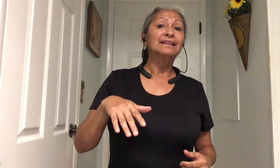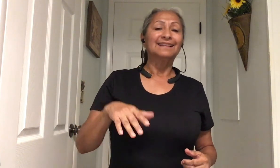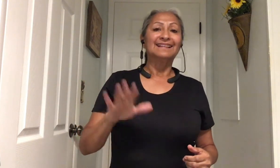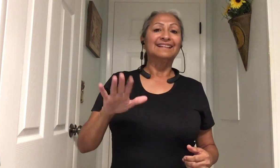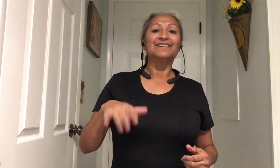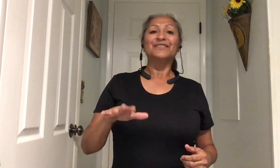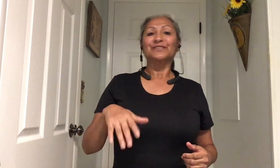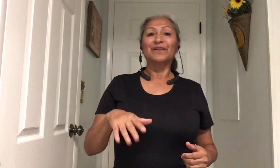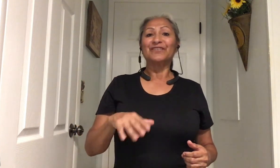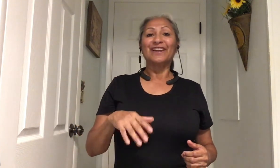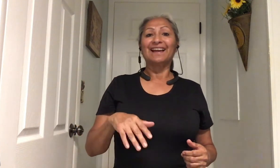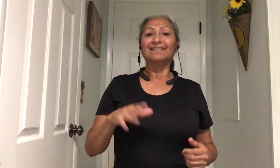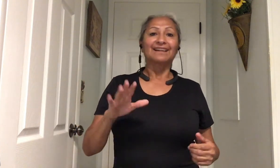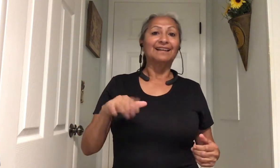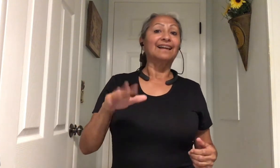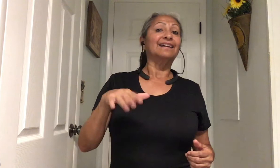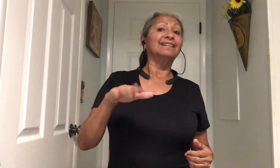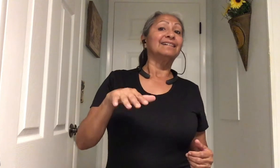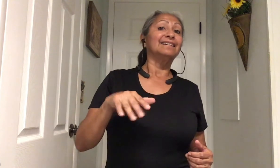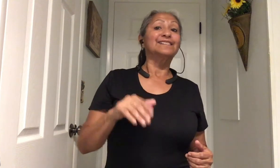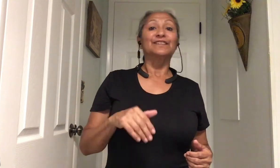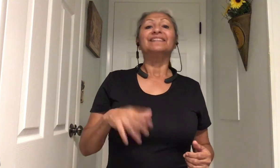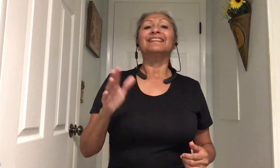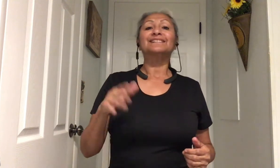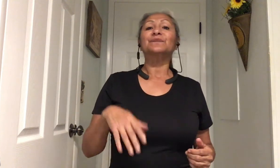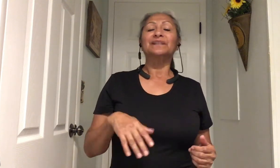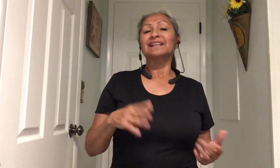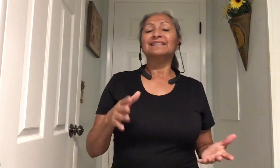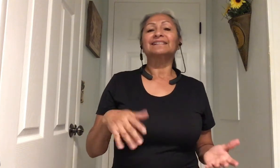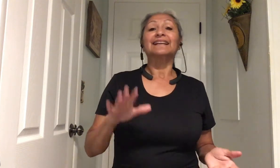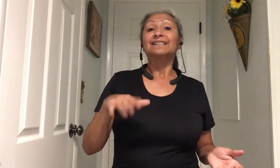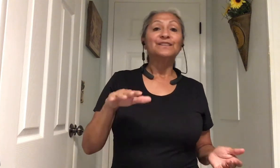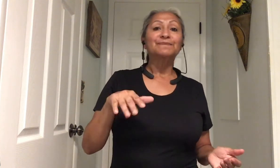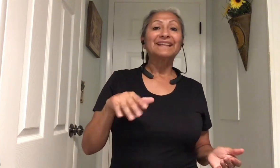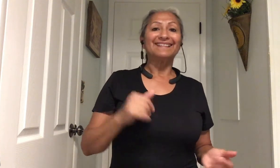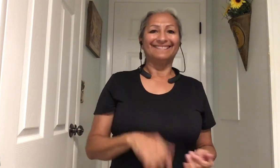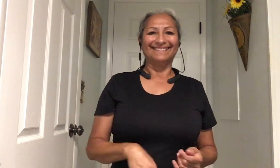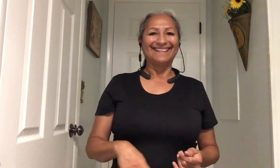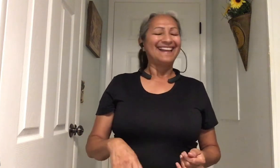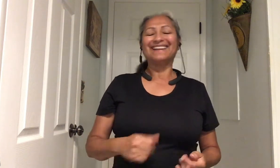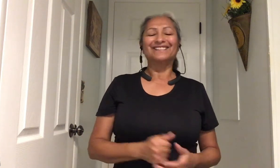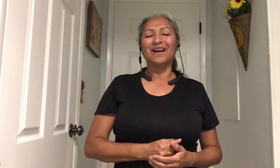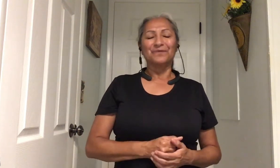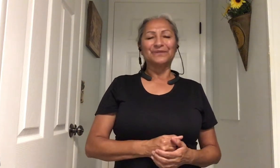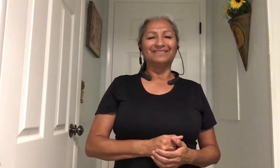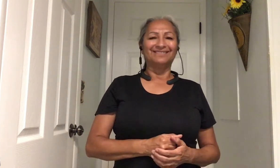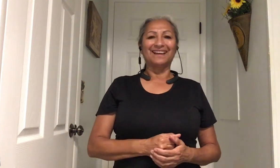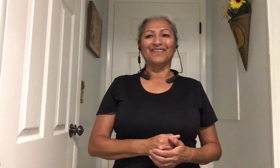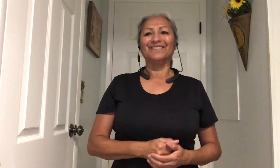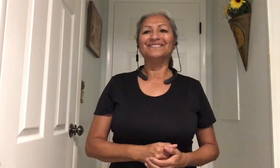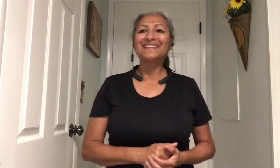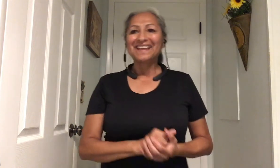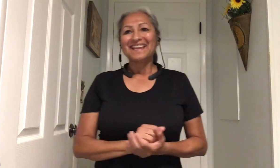You're just waving your hand, kind of like, that's like saying, excuse me. And it's not rude, not at all.